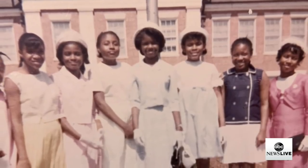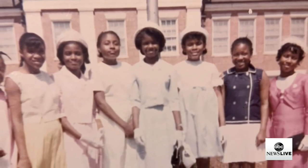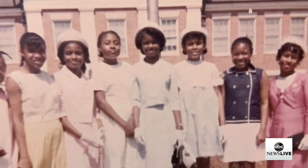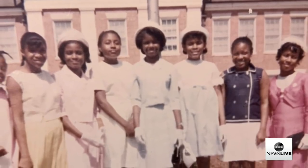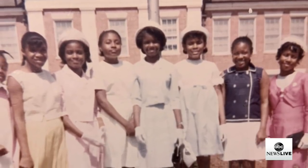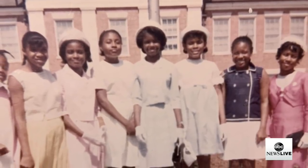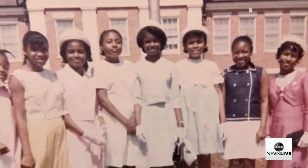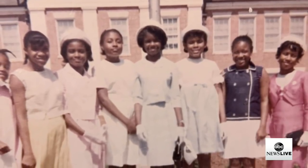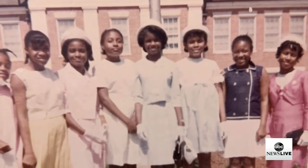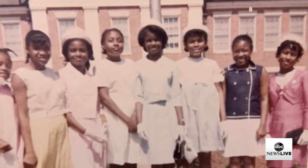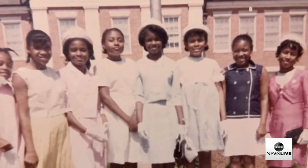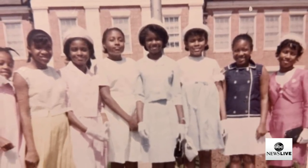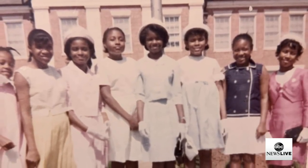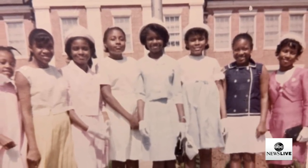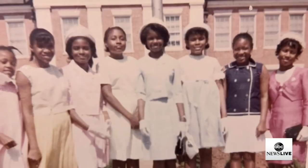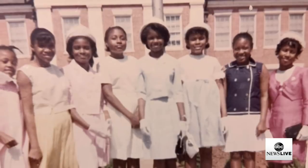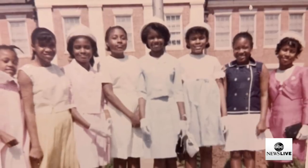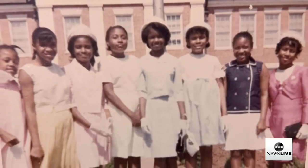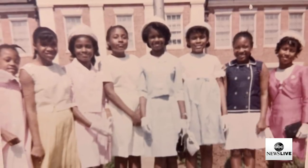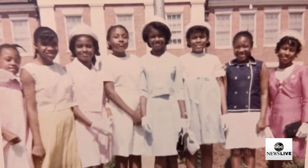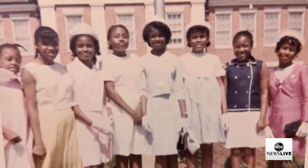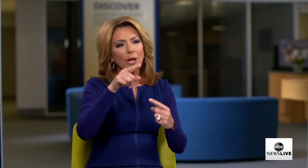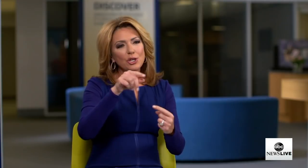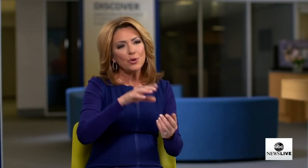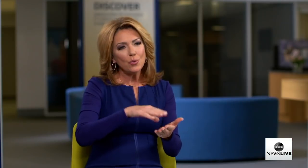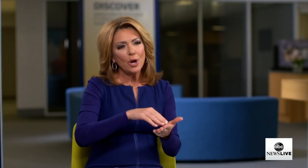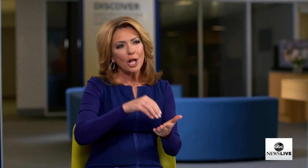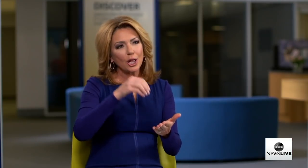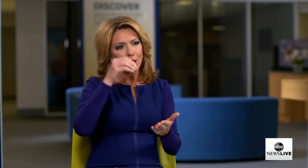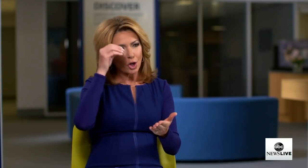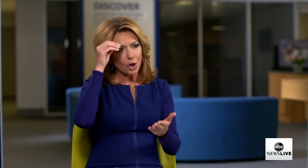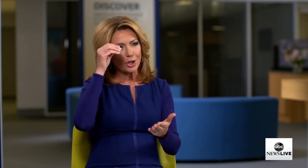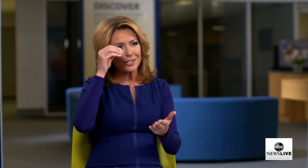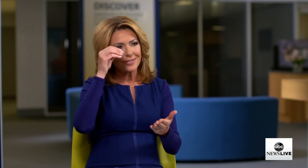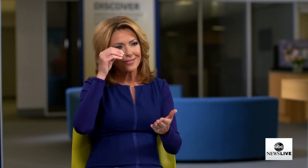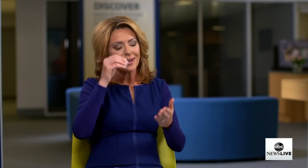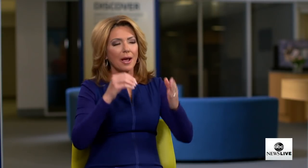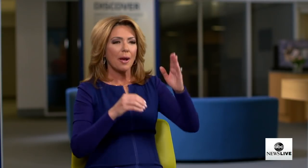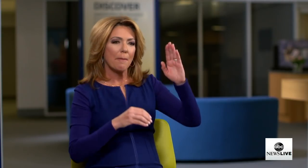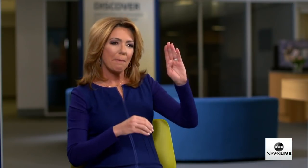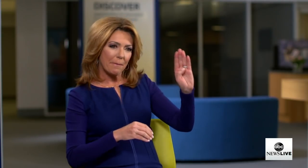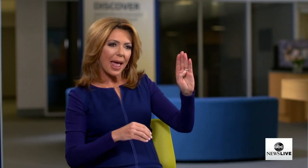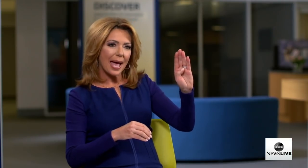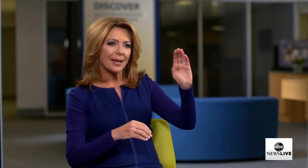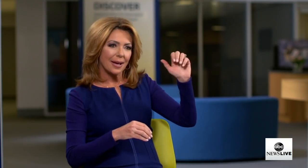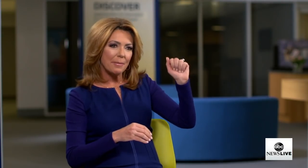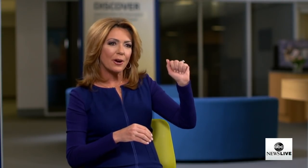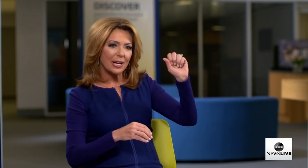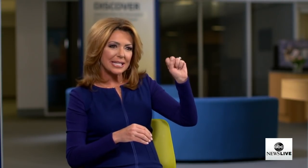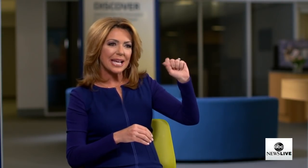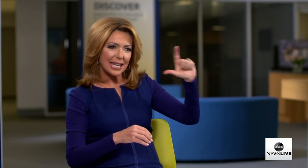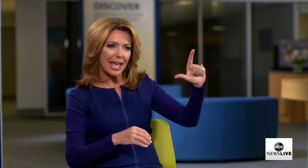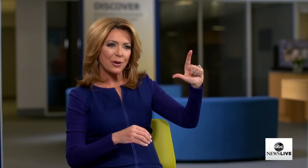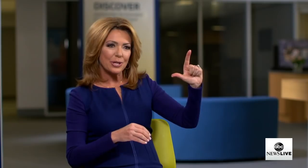School for the Negro Deaf and Blind. When you learned Black American Sign Language,